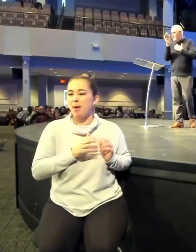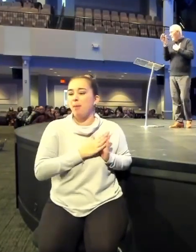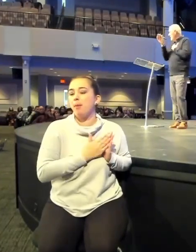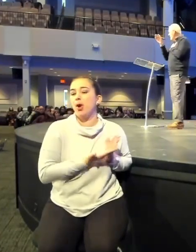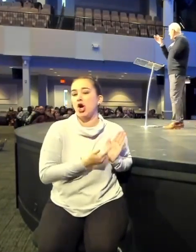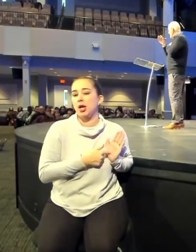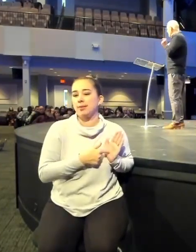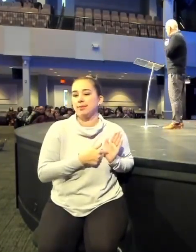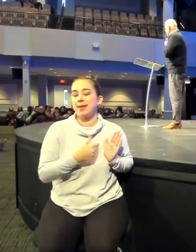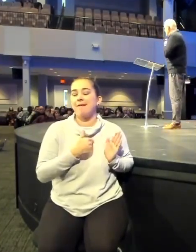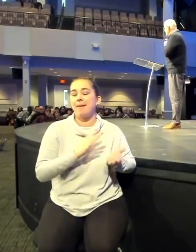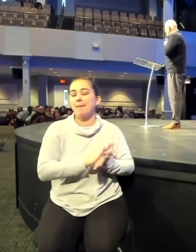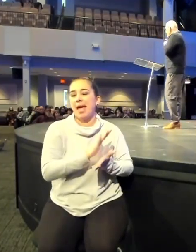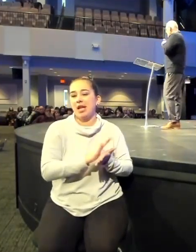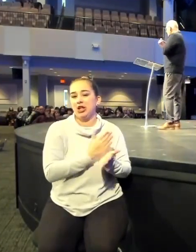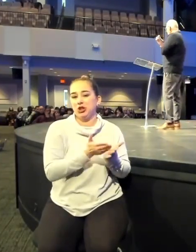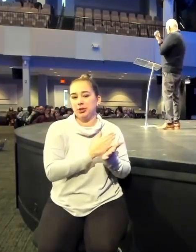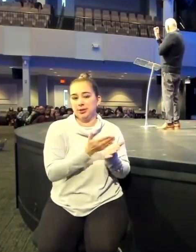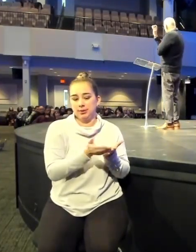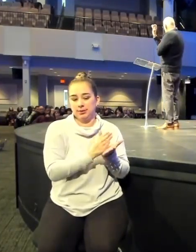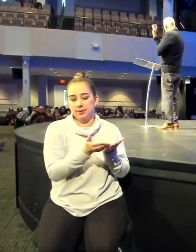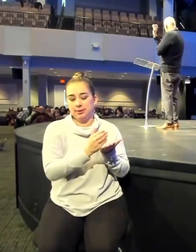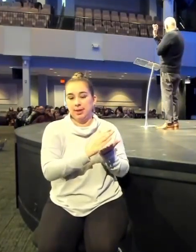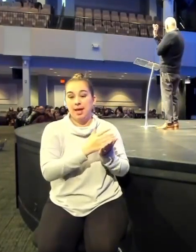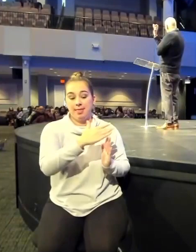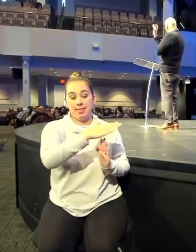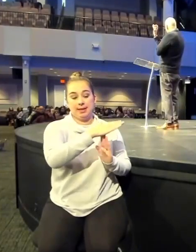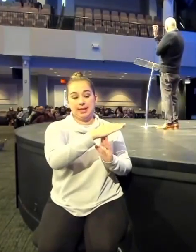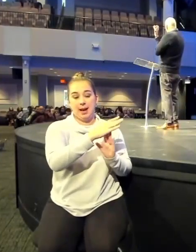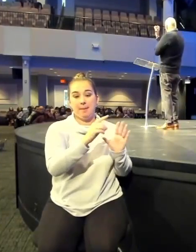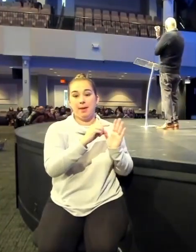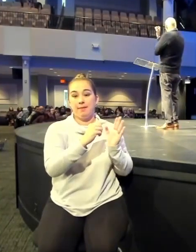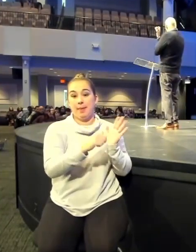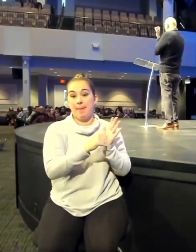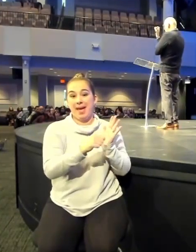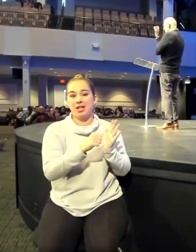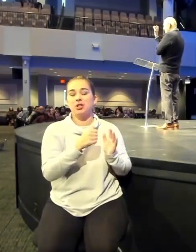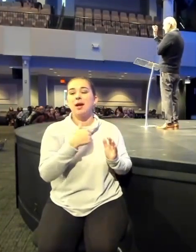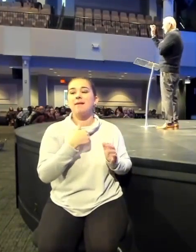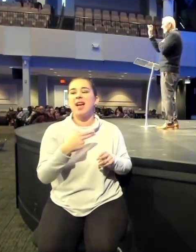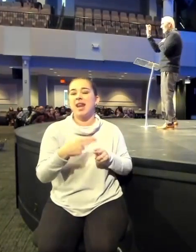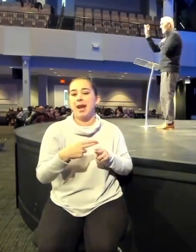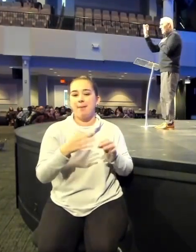and it has pages in it. At the top of the page, somebody's name is there